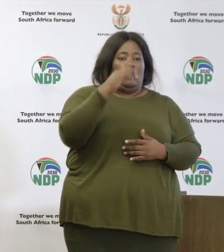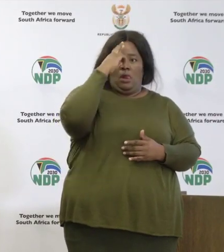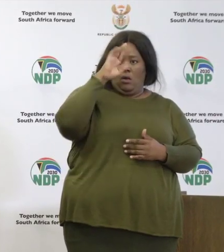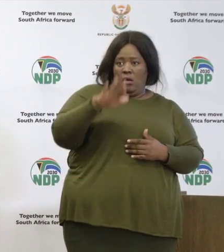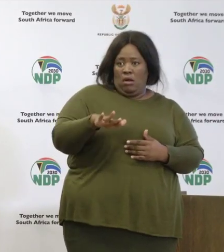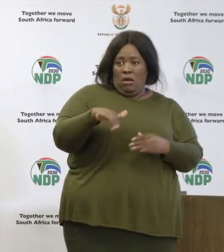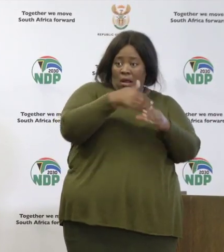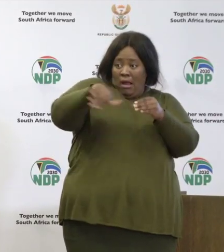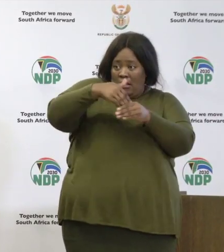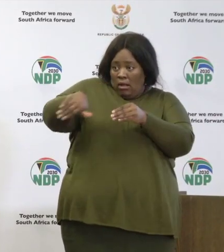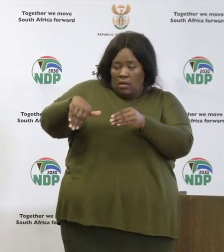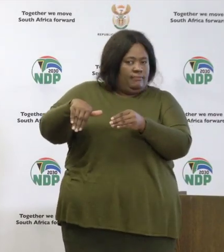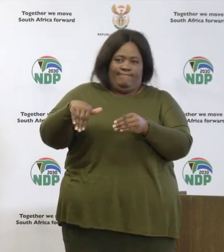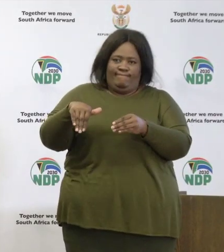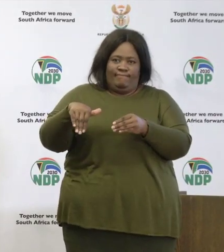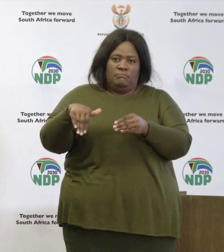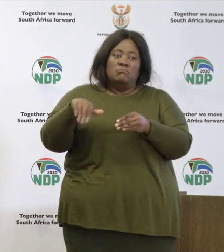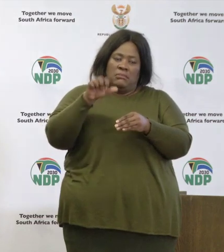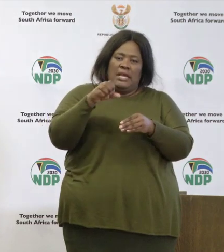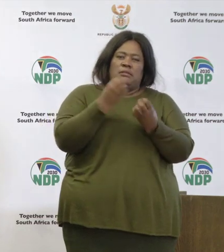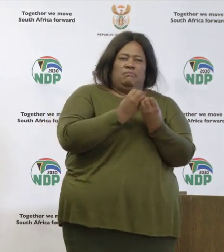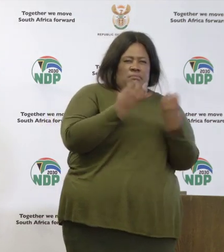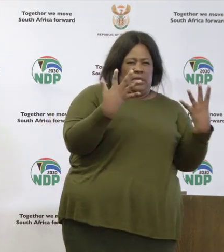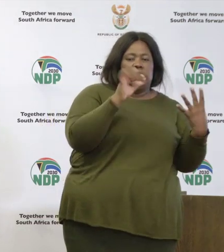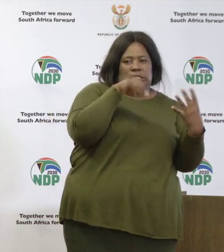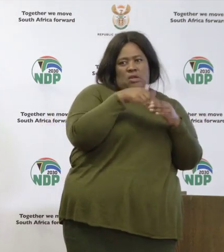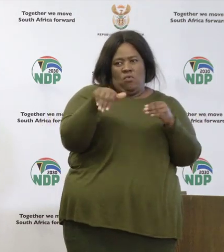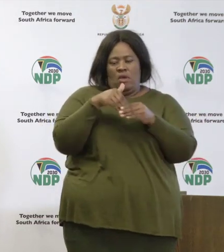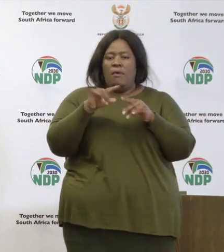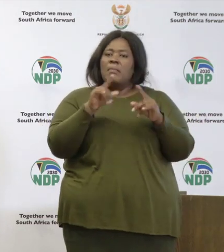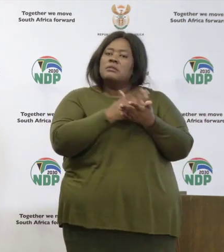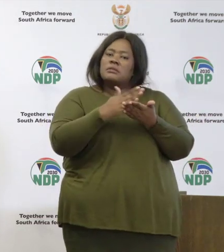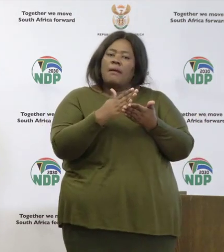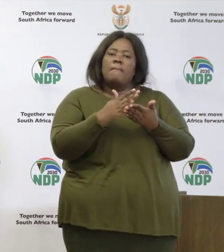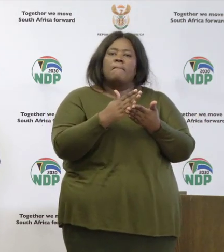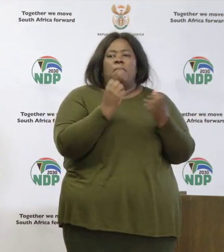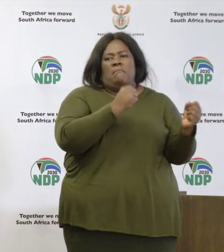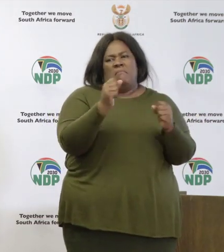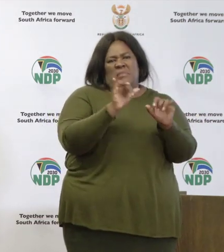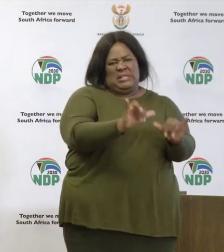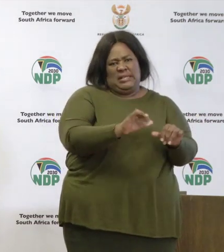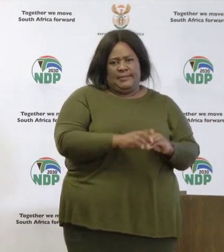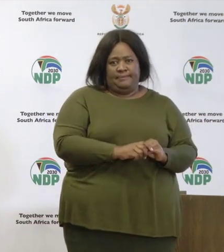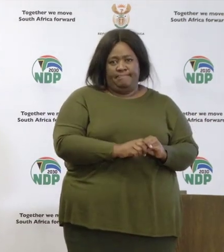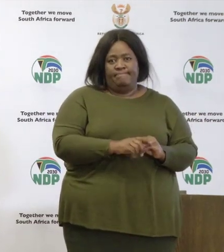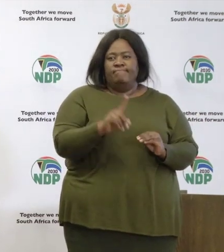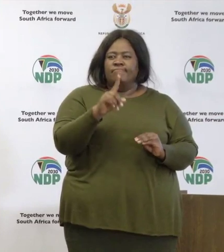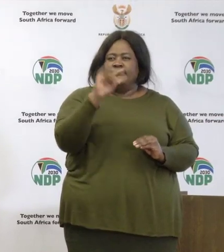the overwhelming majority have left the residences. Now, if I can just give you an